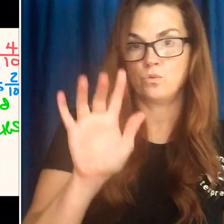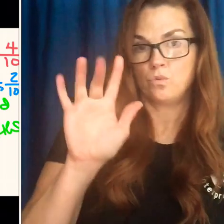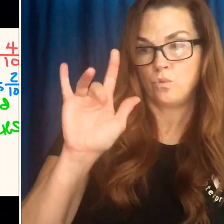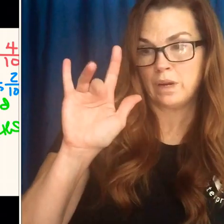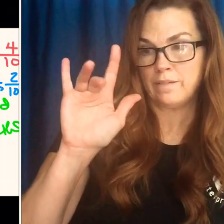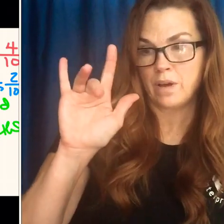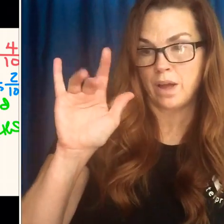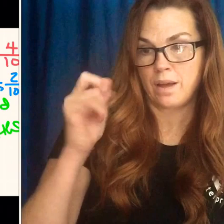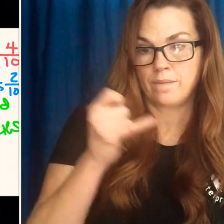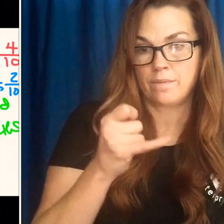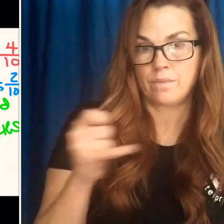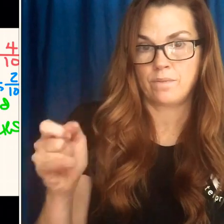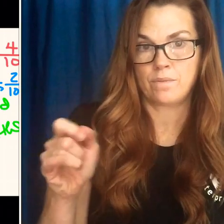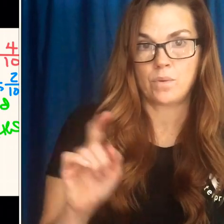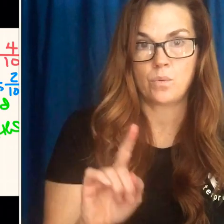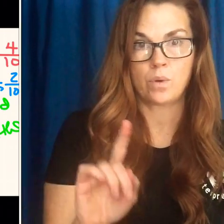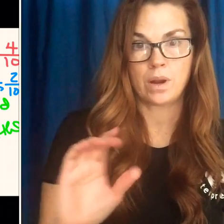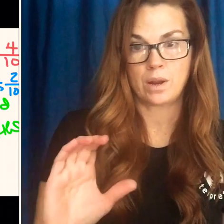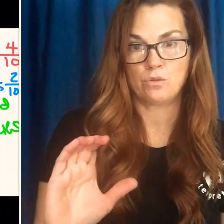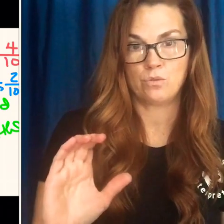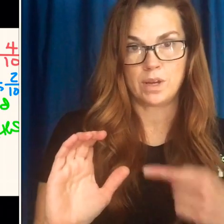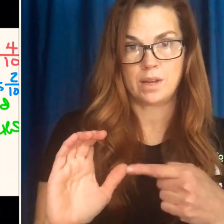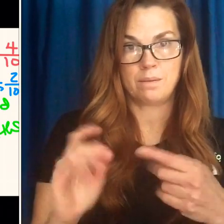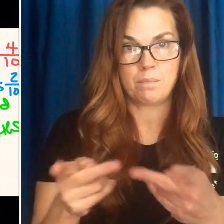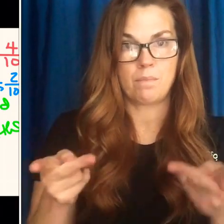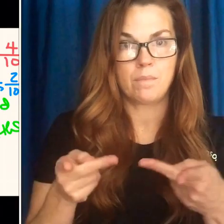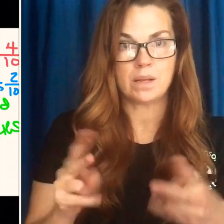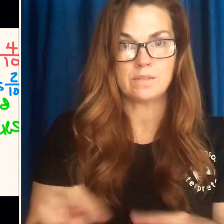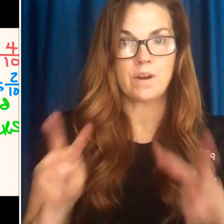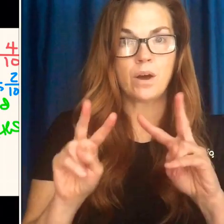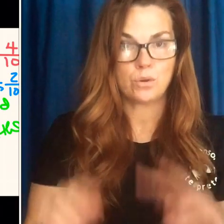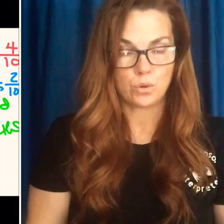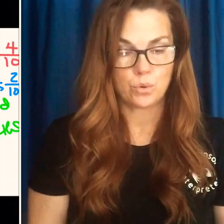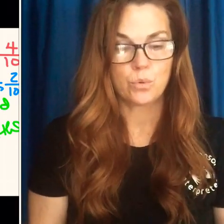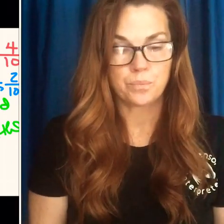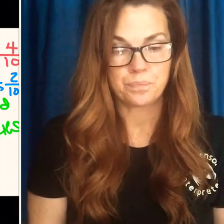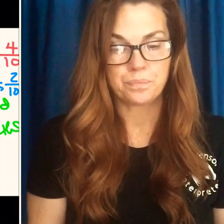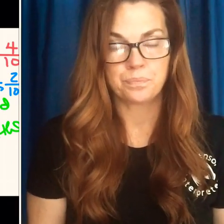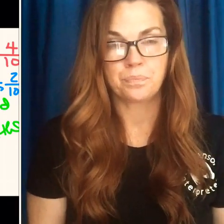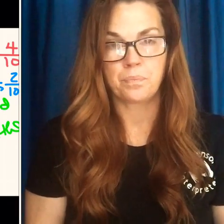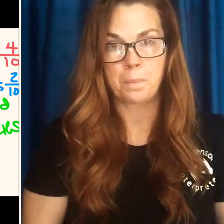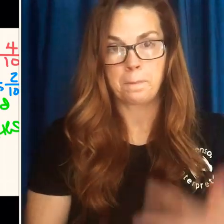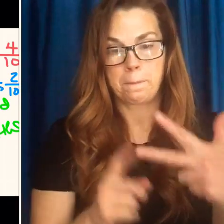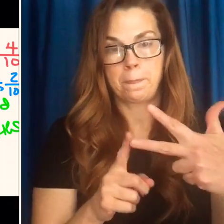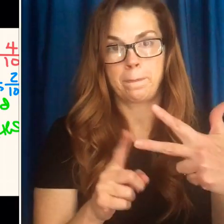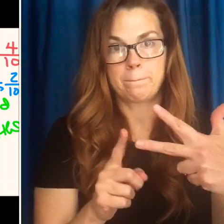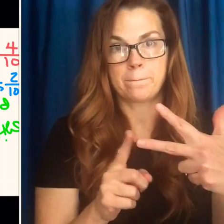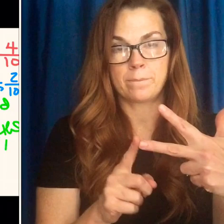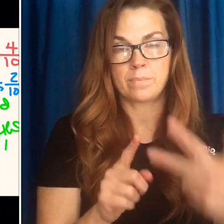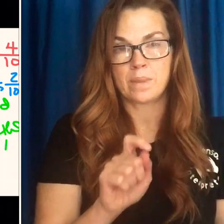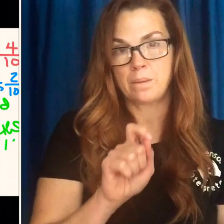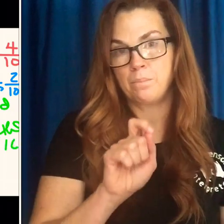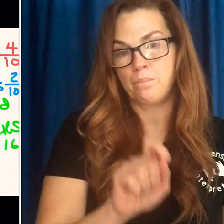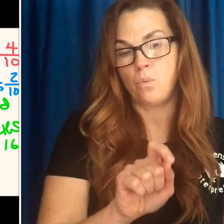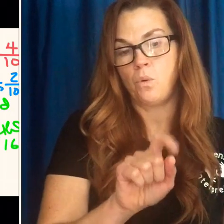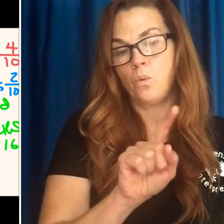100. And finally, 160 thousandths would be written